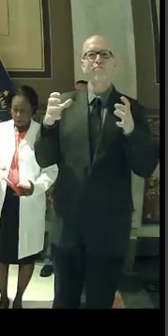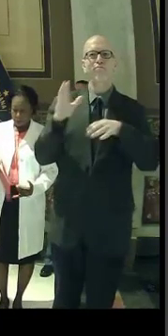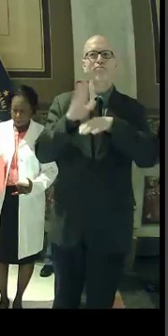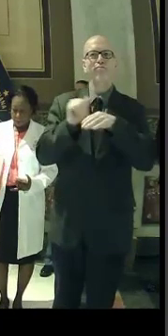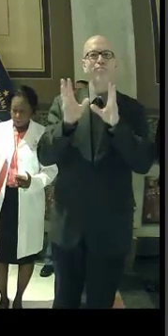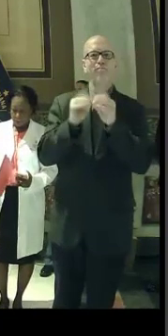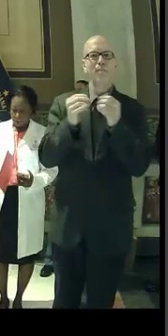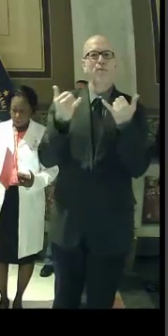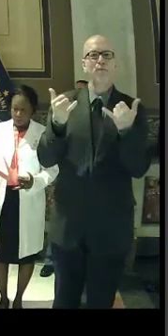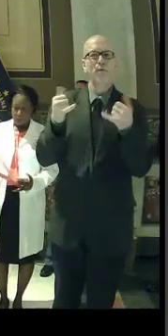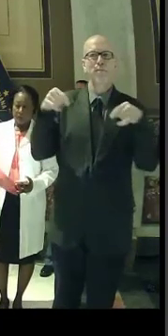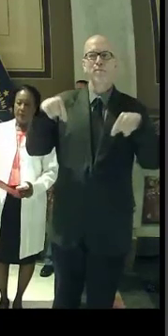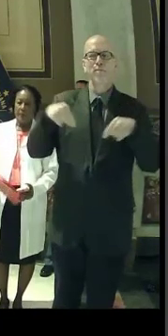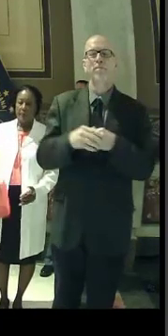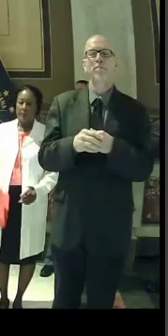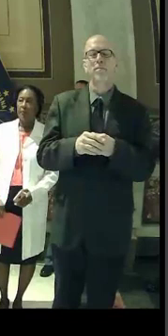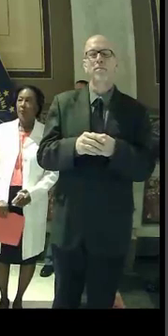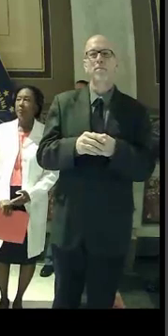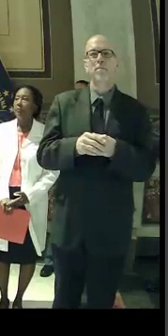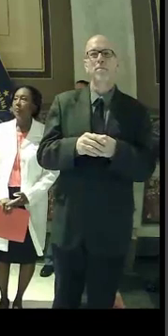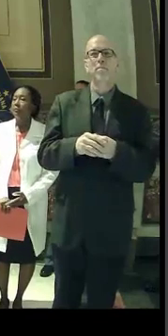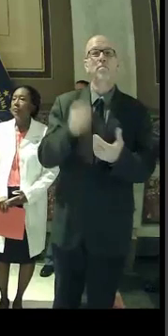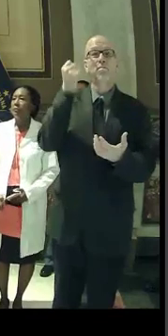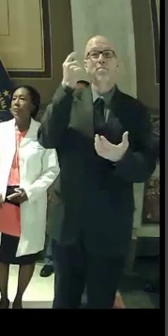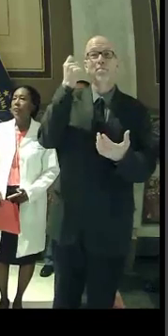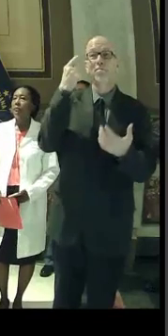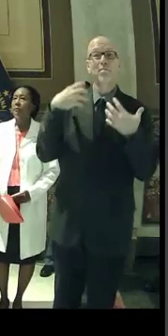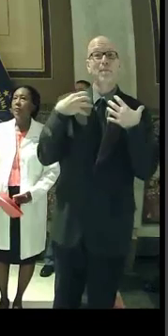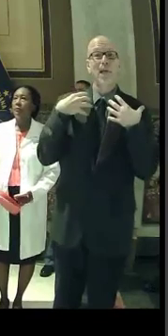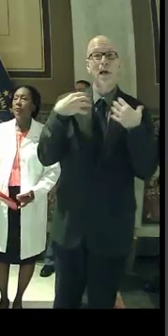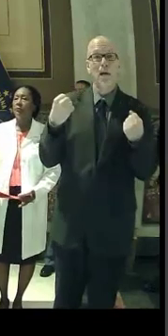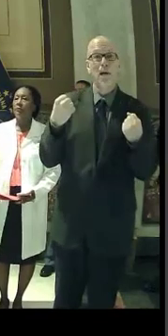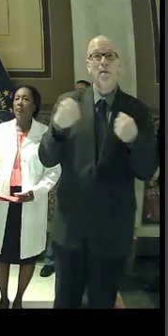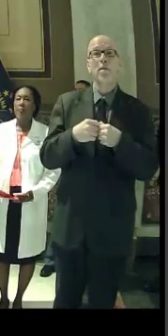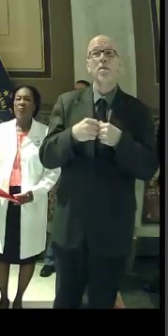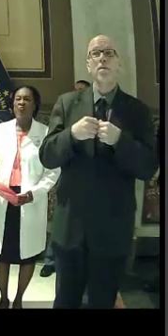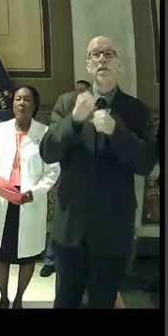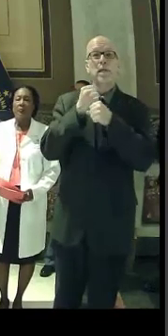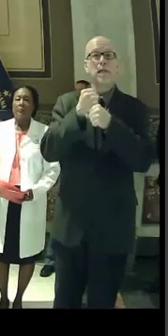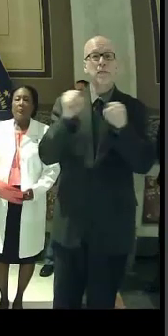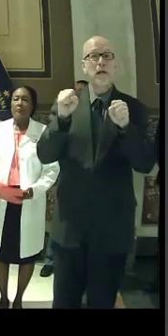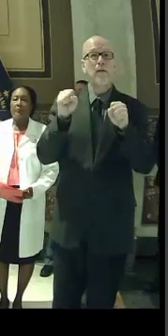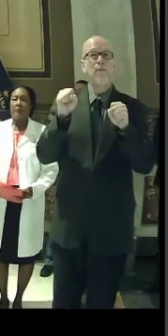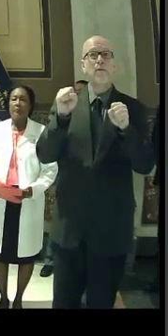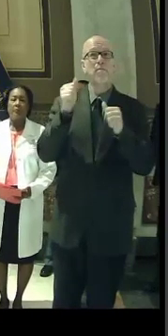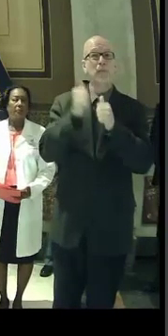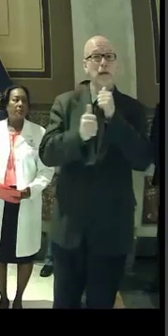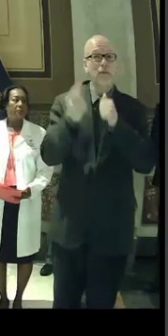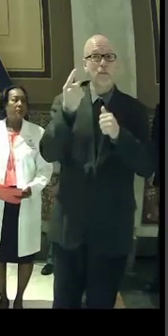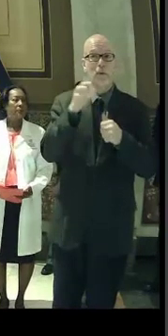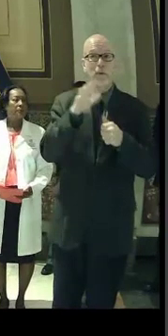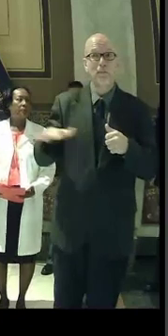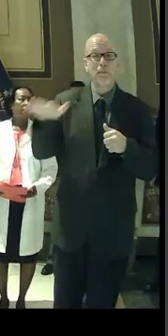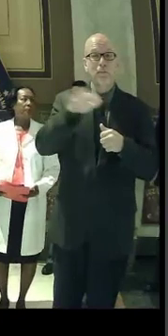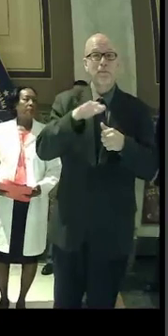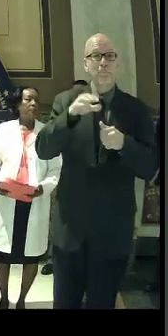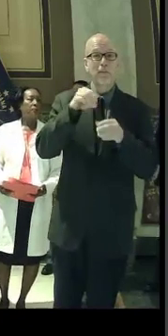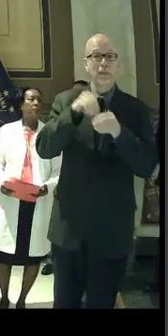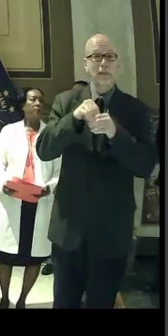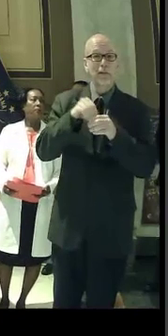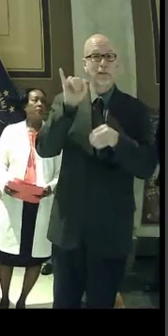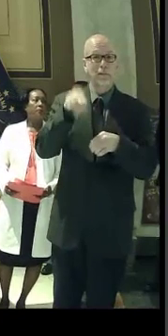moment. Suffice it to say that the health and safety of every single citizen